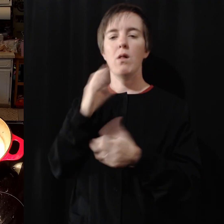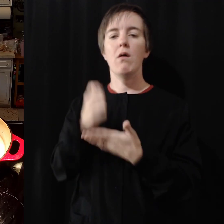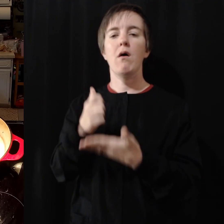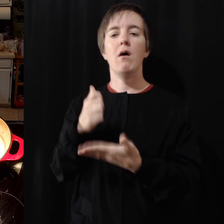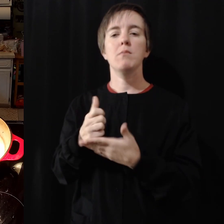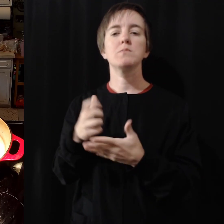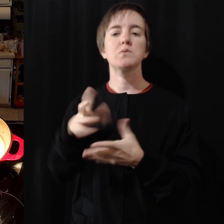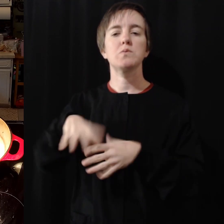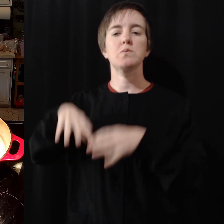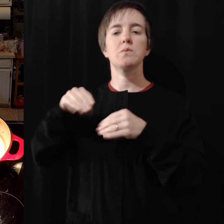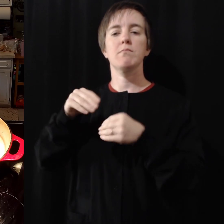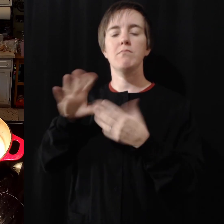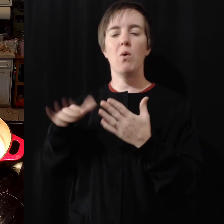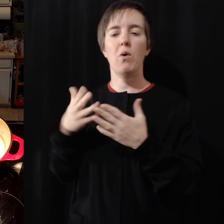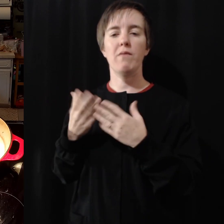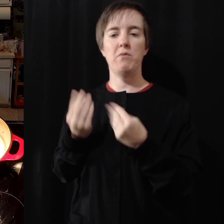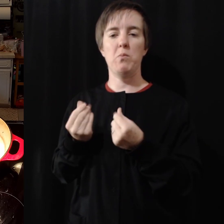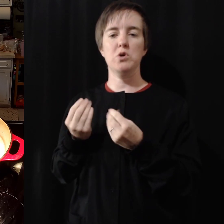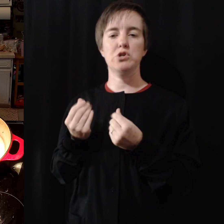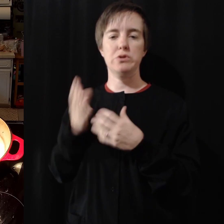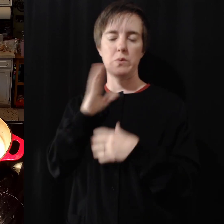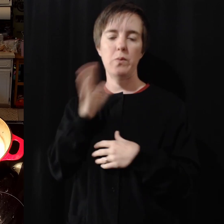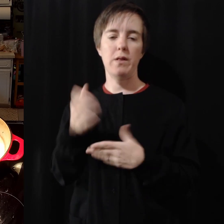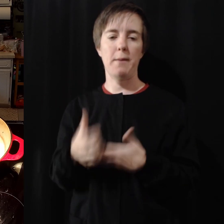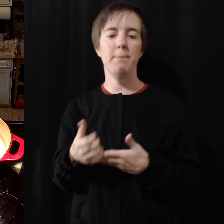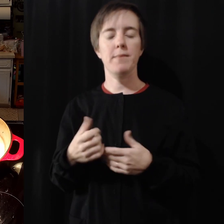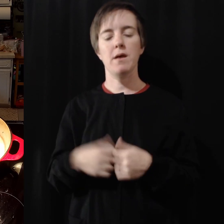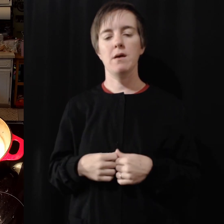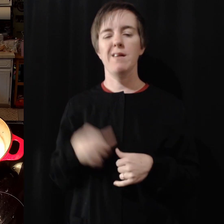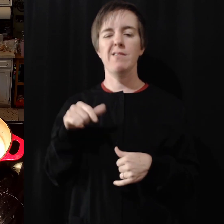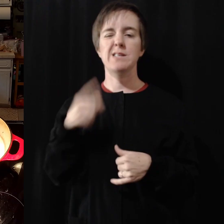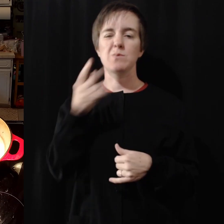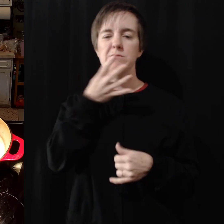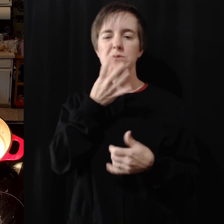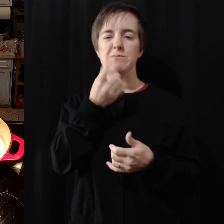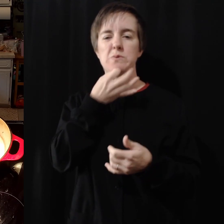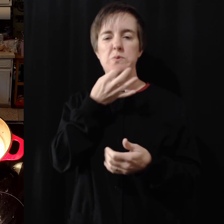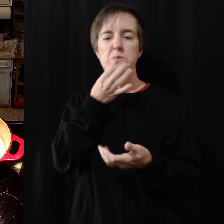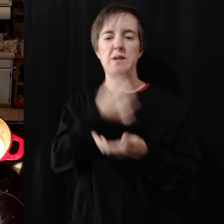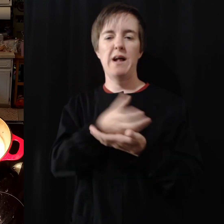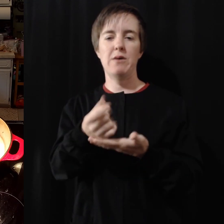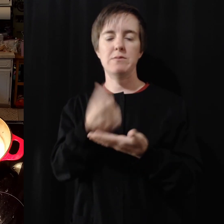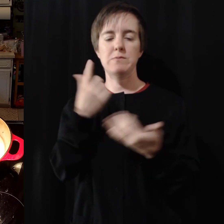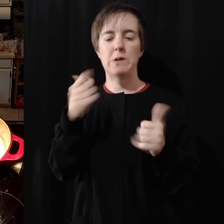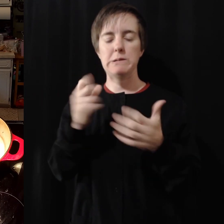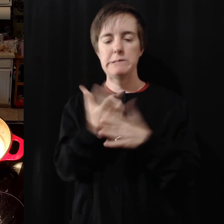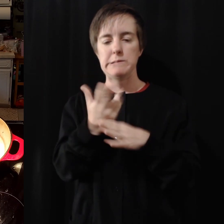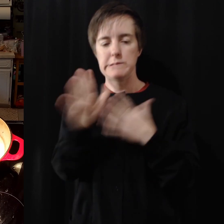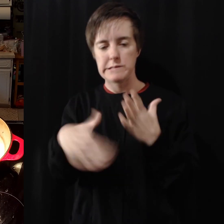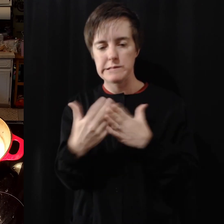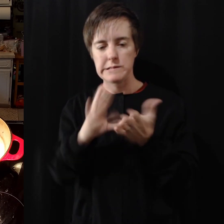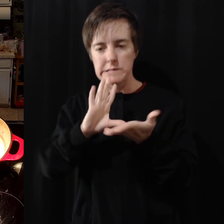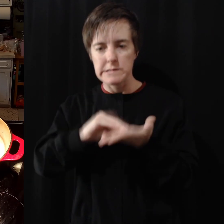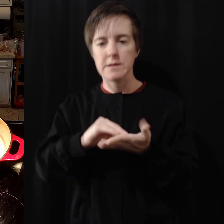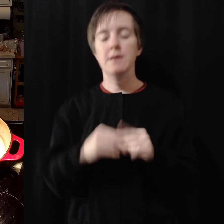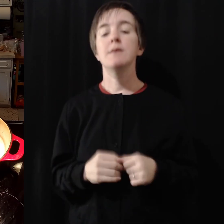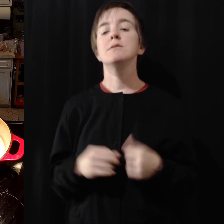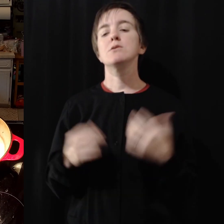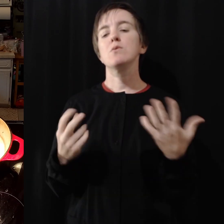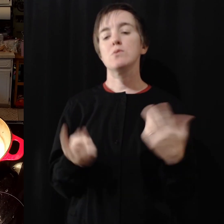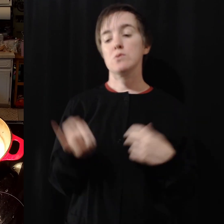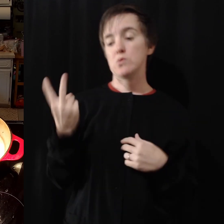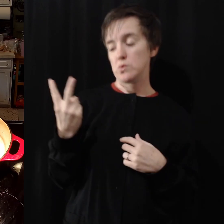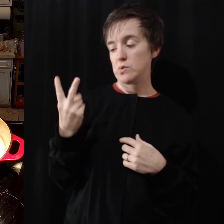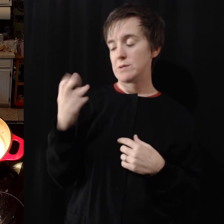so I'm just trying to like get the last of it out, basically. So that's the onion powder. What you do, 2 teaspoons of